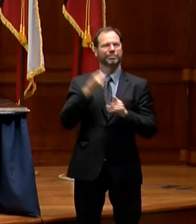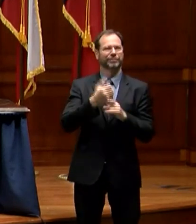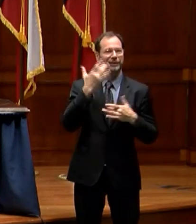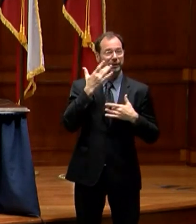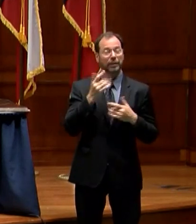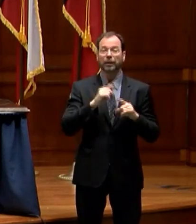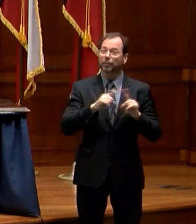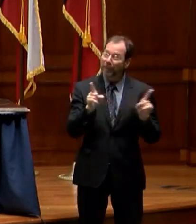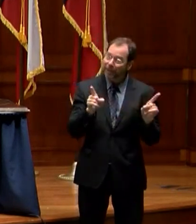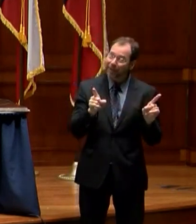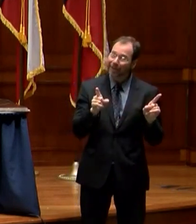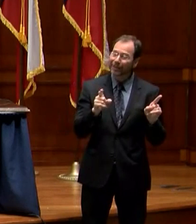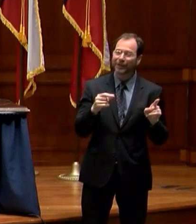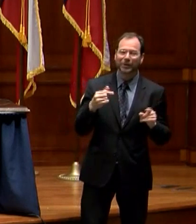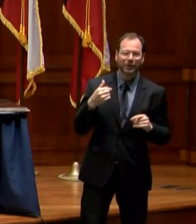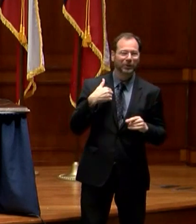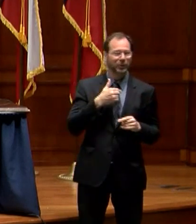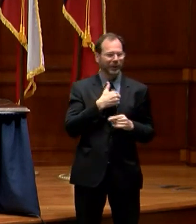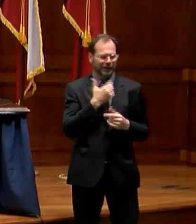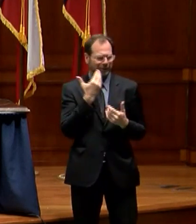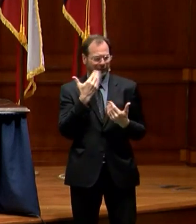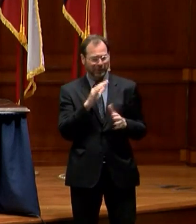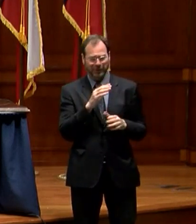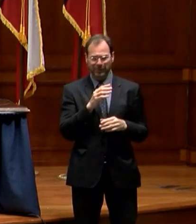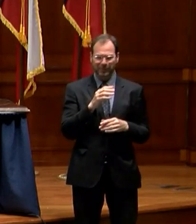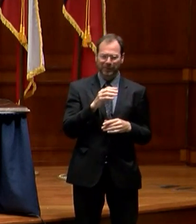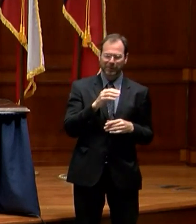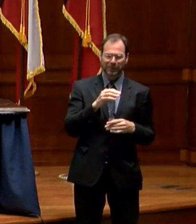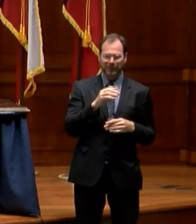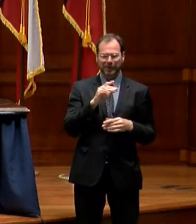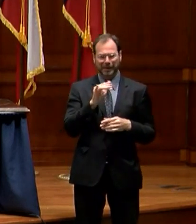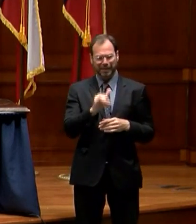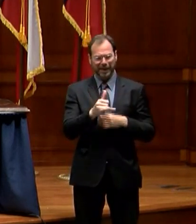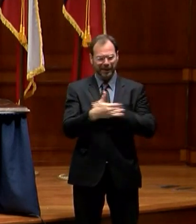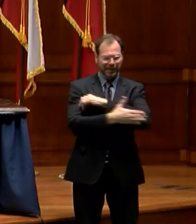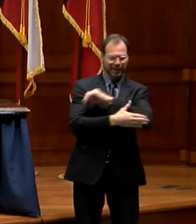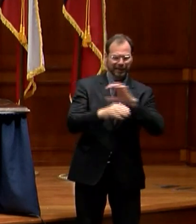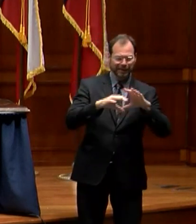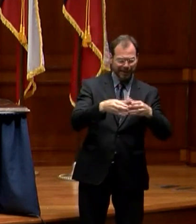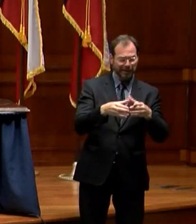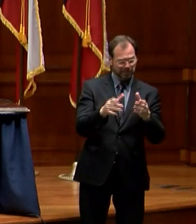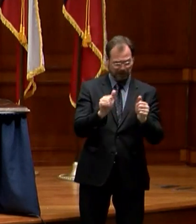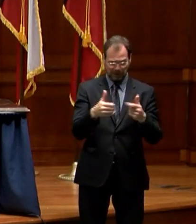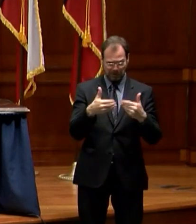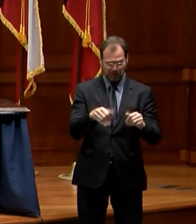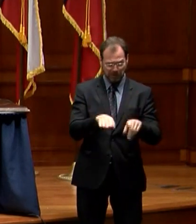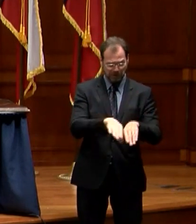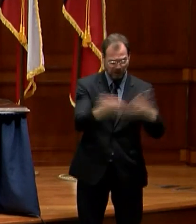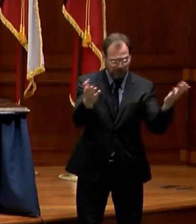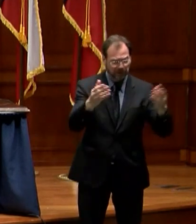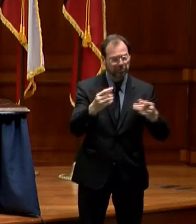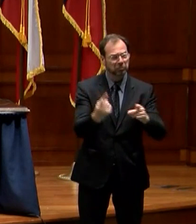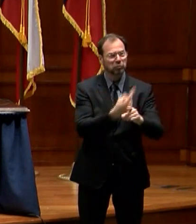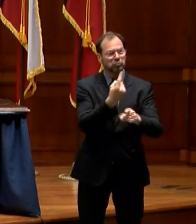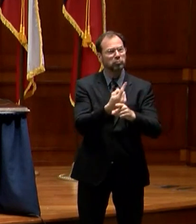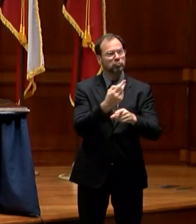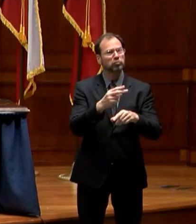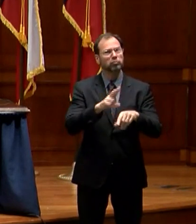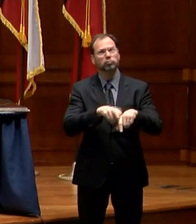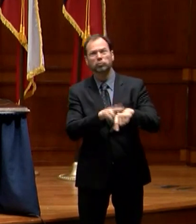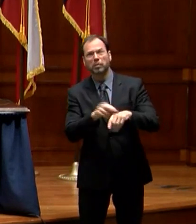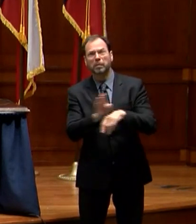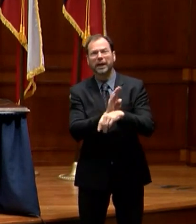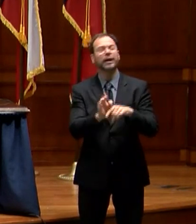not those counties would be categorized as more likely than others to be able to open up. It may be based upon the